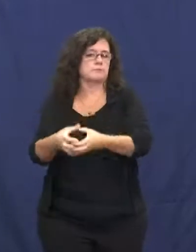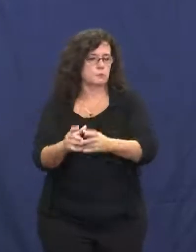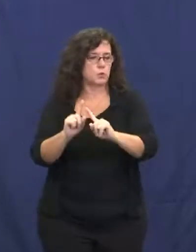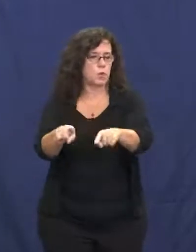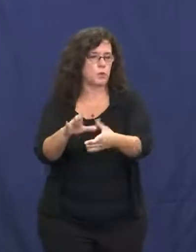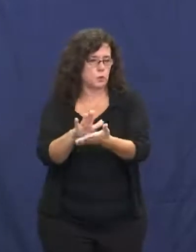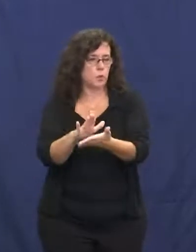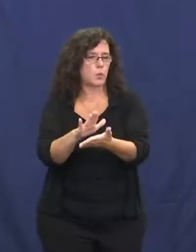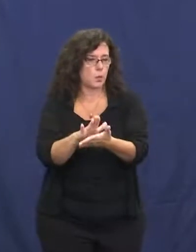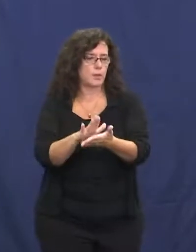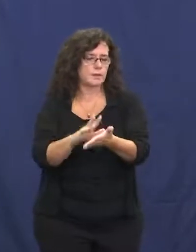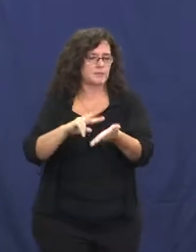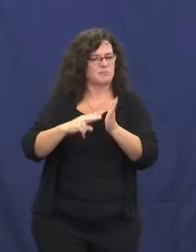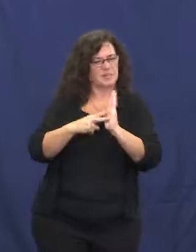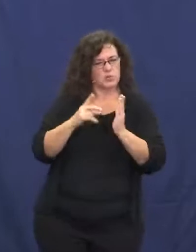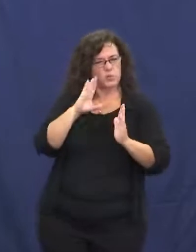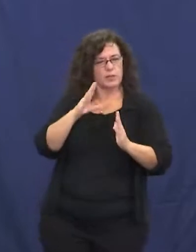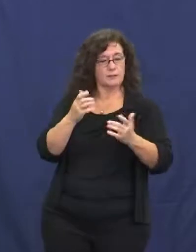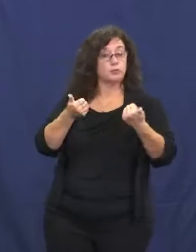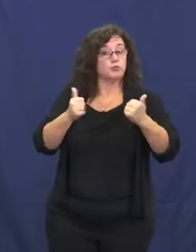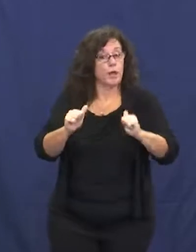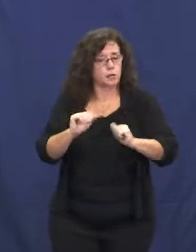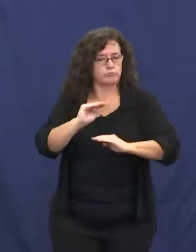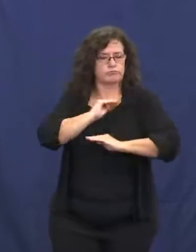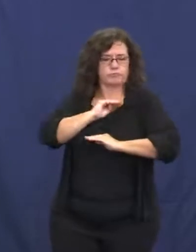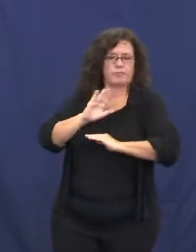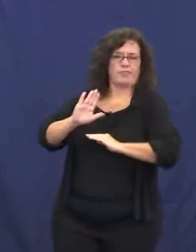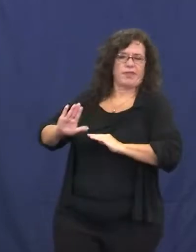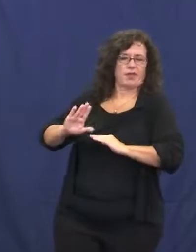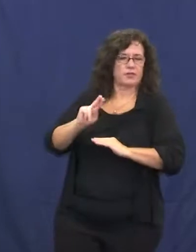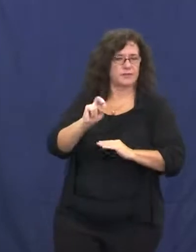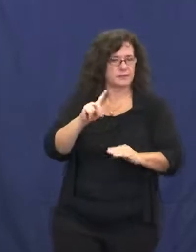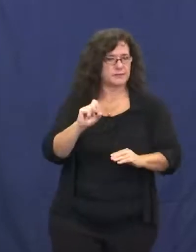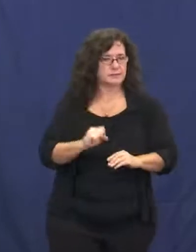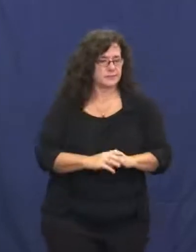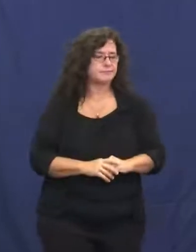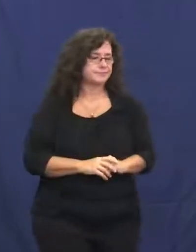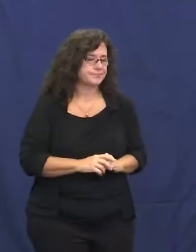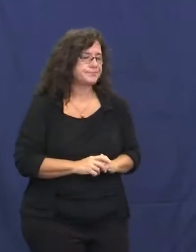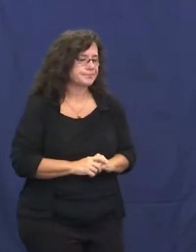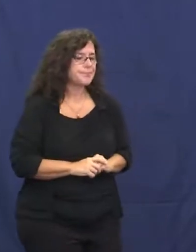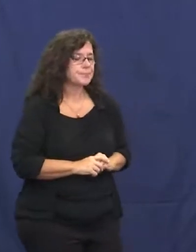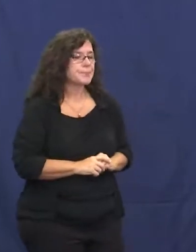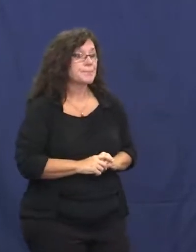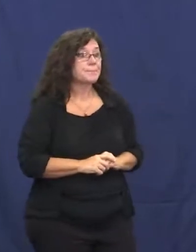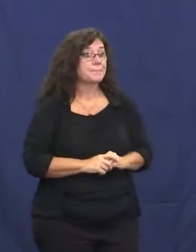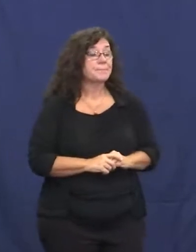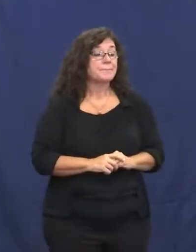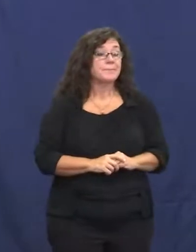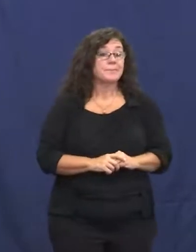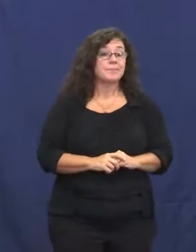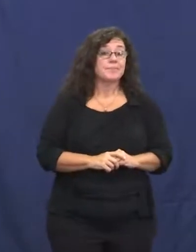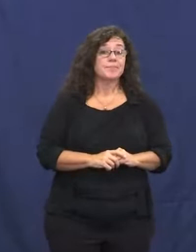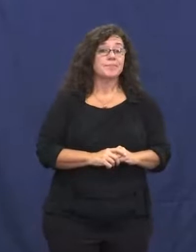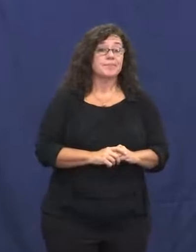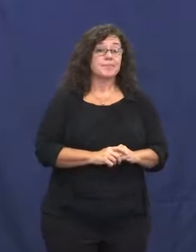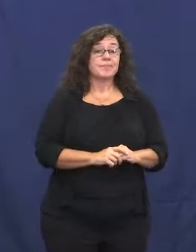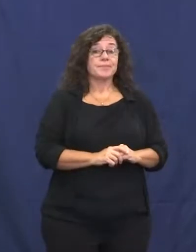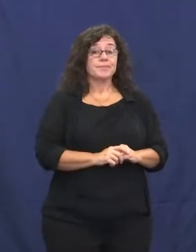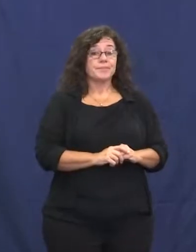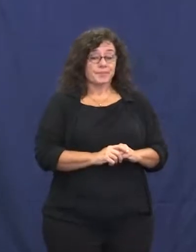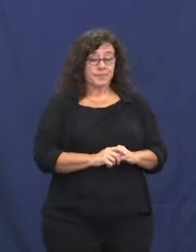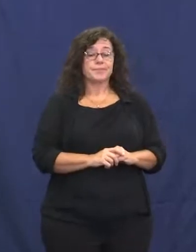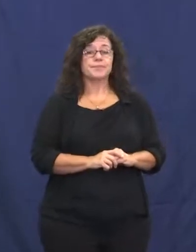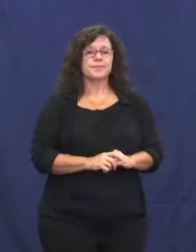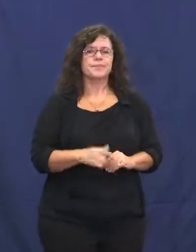of select groups of students in very small environments. Also wanted to reference, if you could pull the